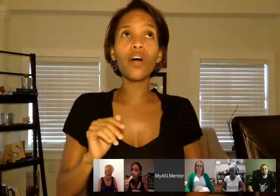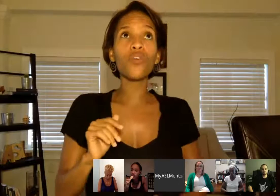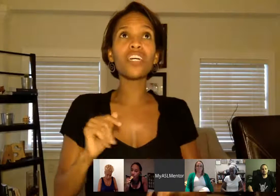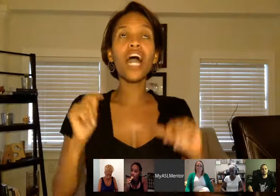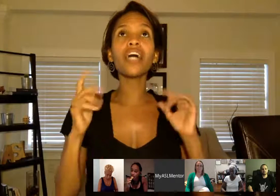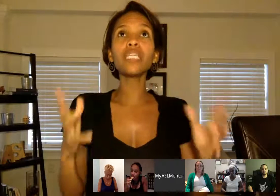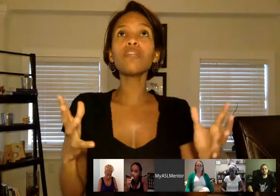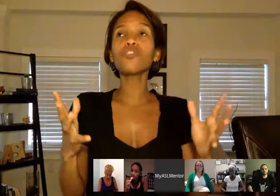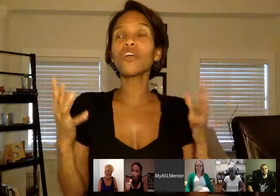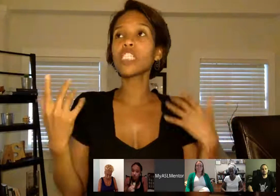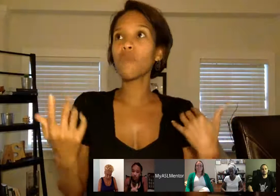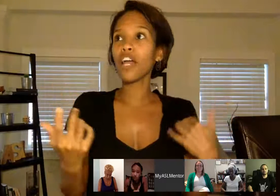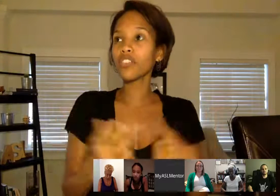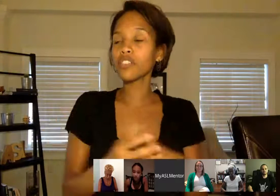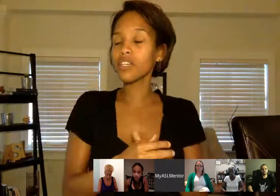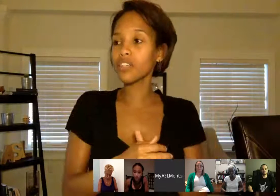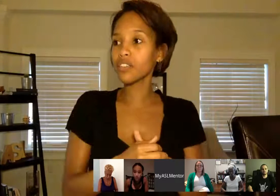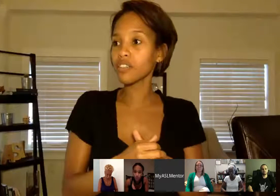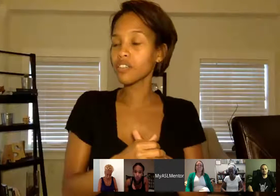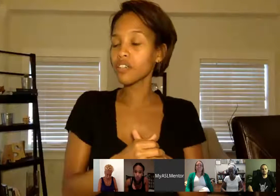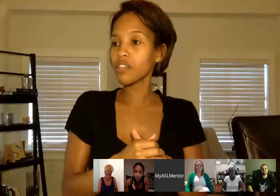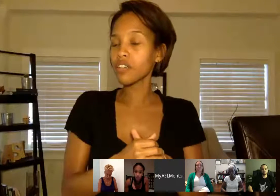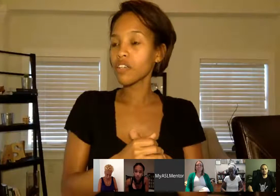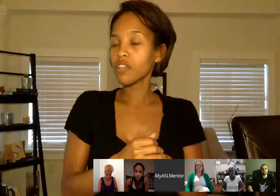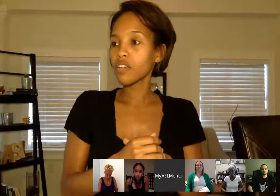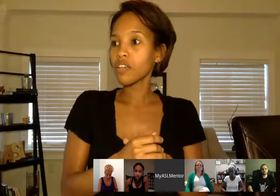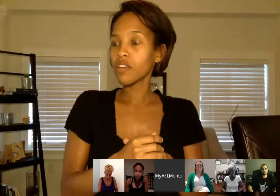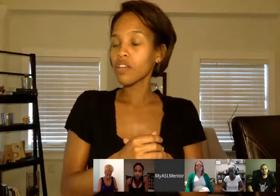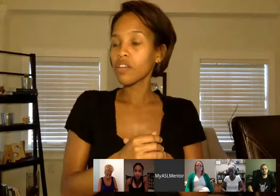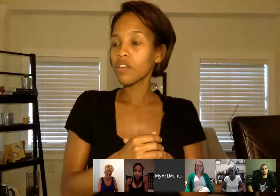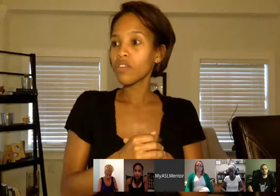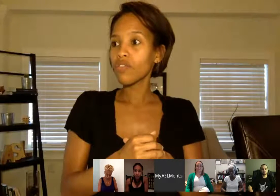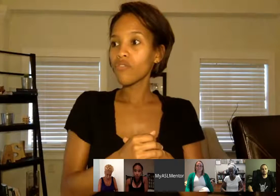preferred. Now, the concept of transparency